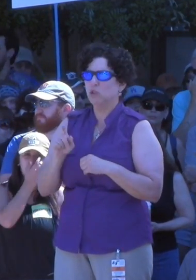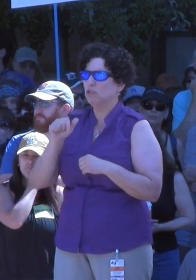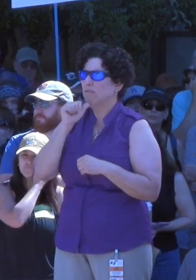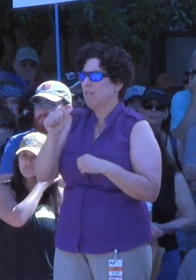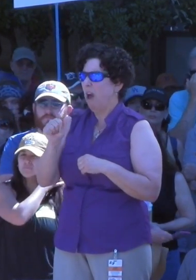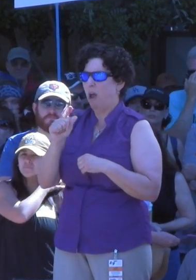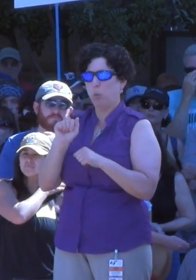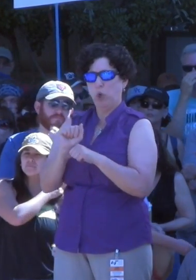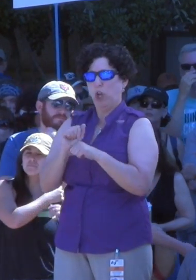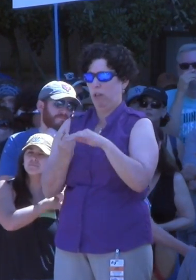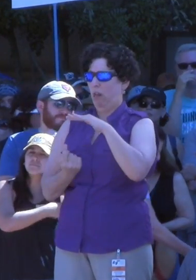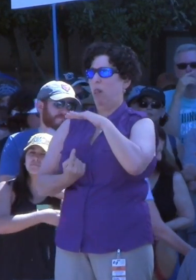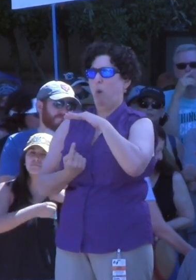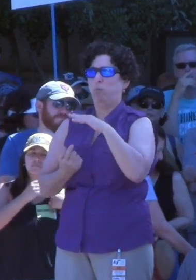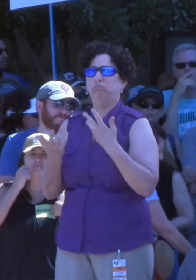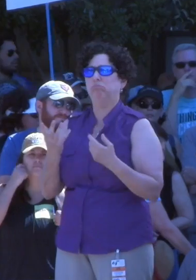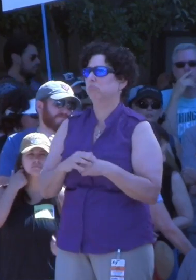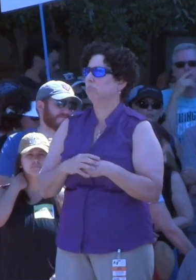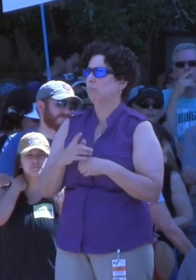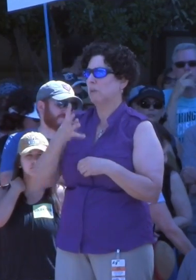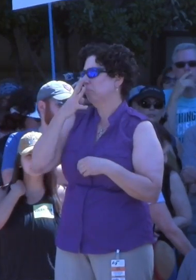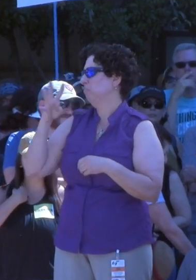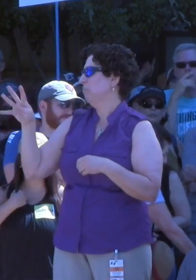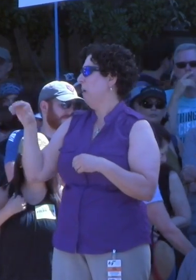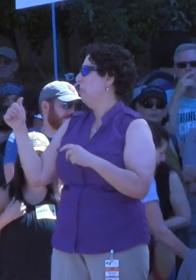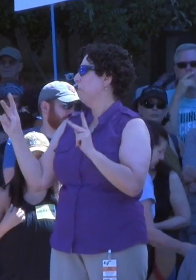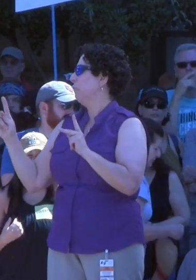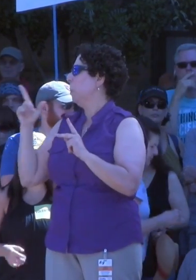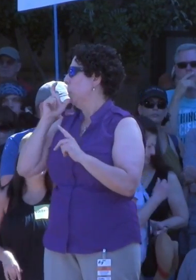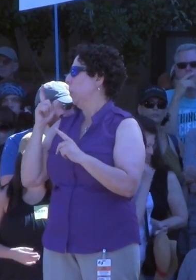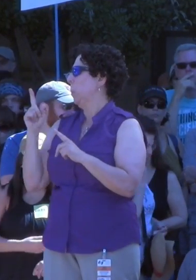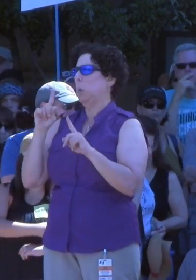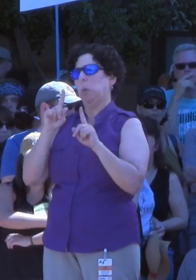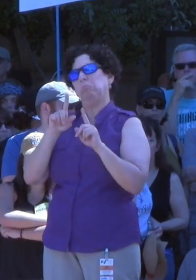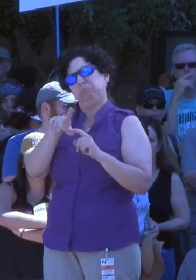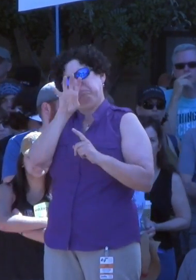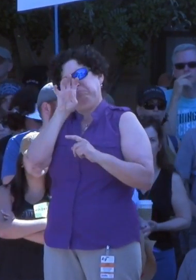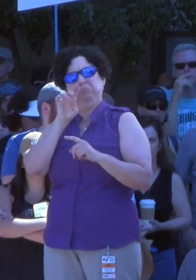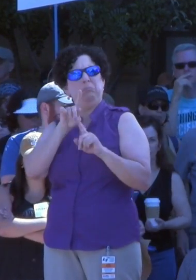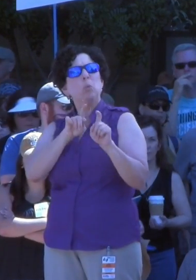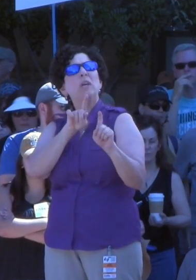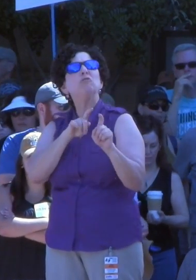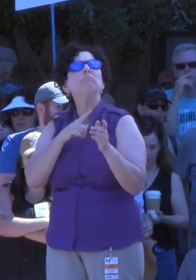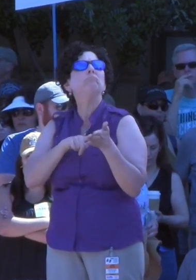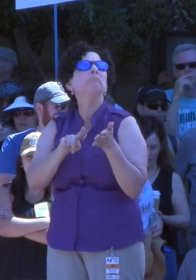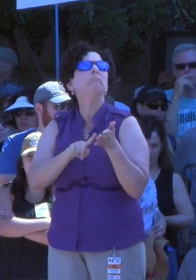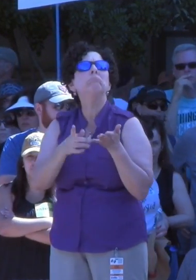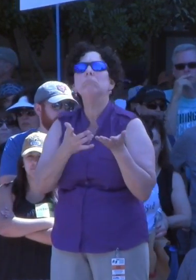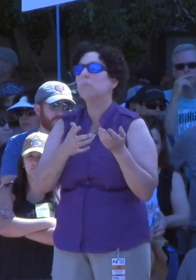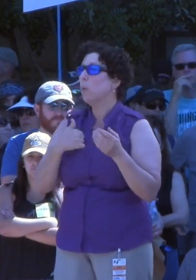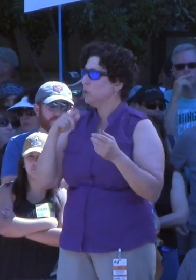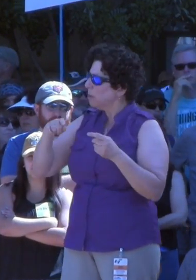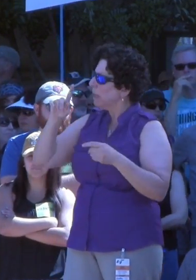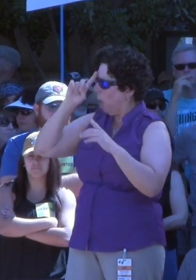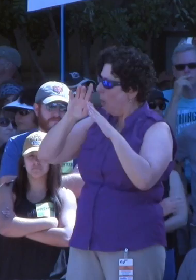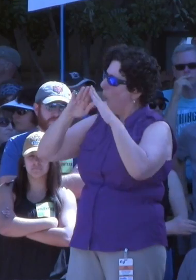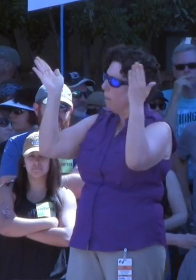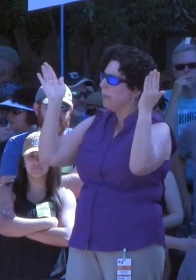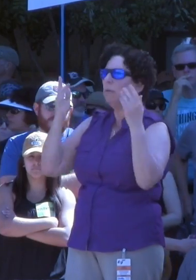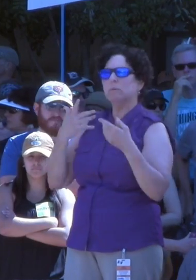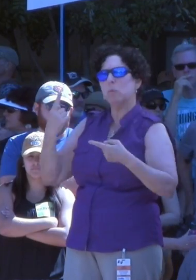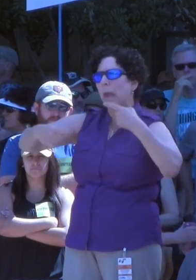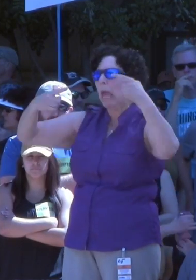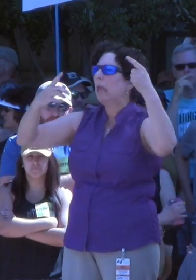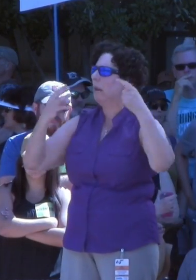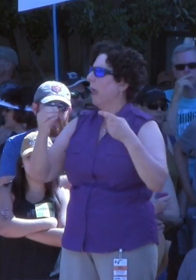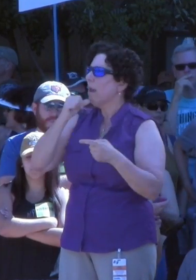not work in isolation and be dismissive of those who question the authenticity of science. Instead, we must be open to debate, not argument, and